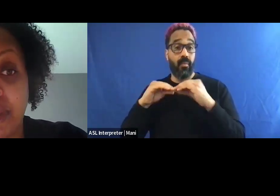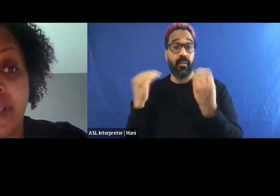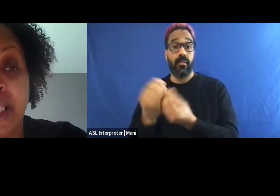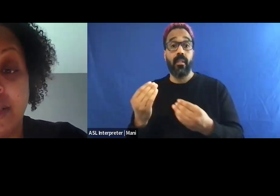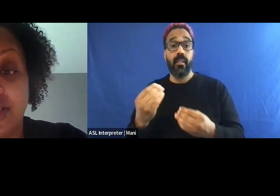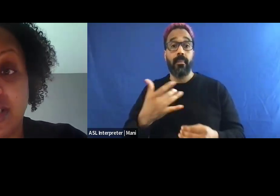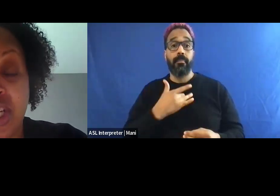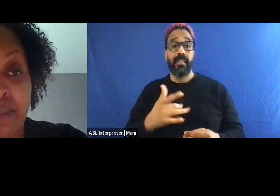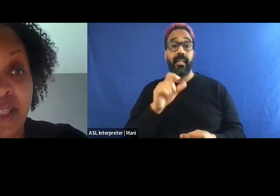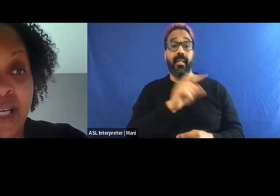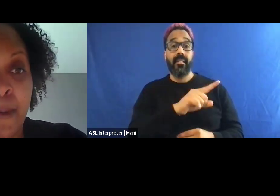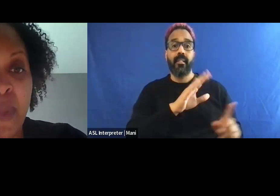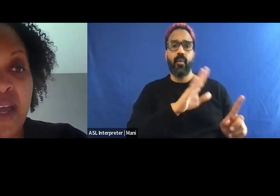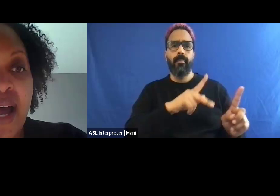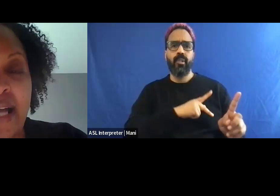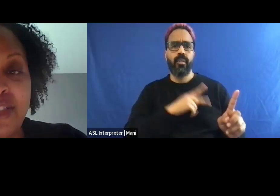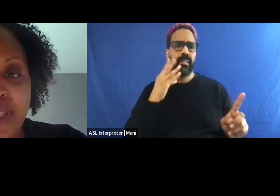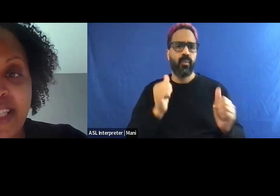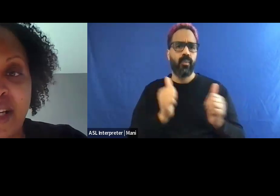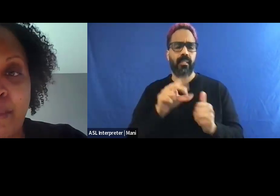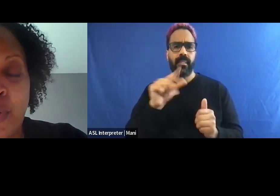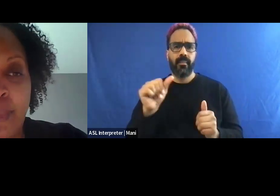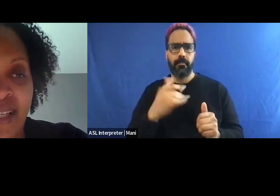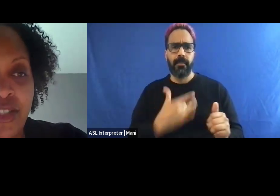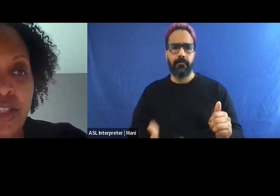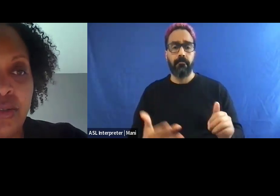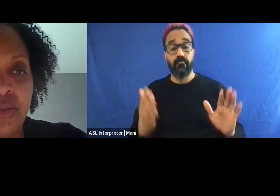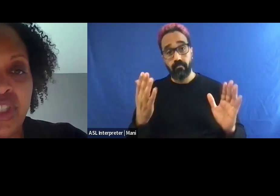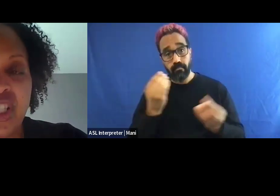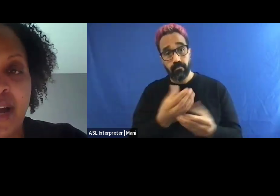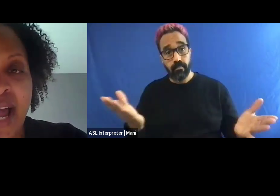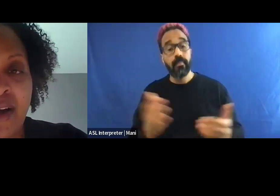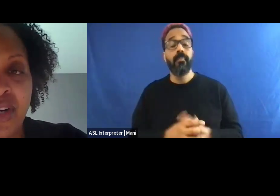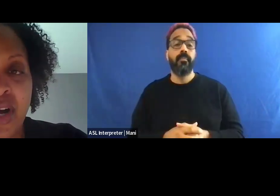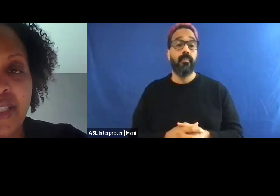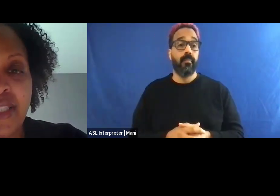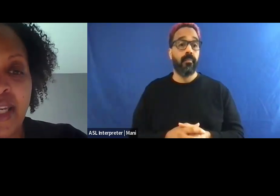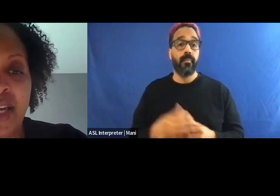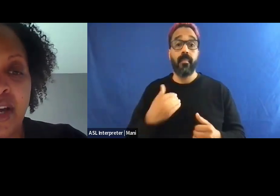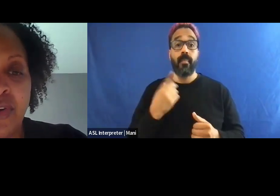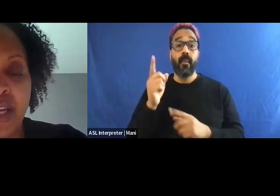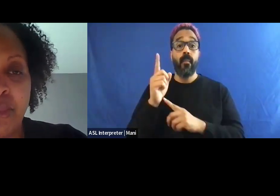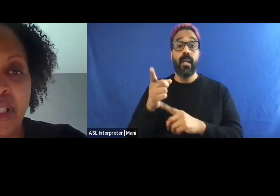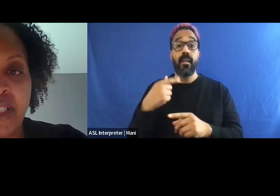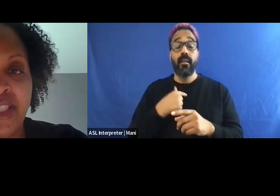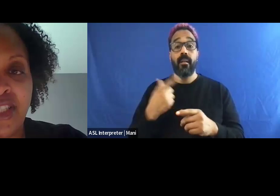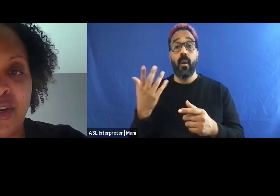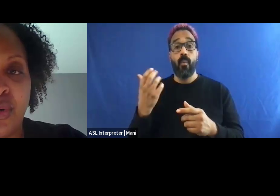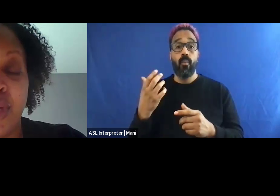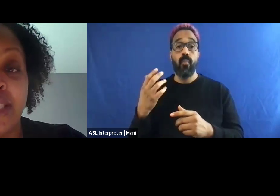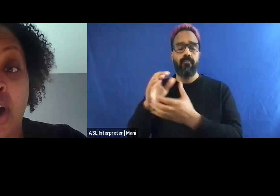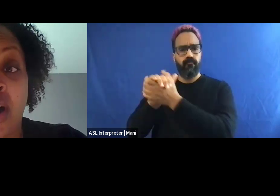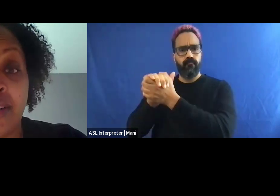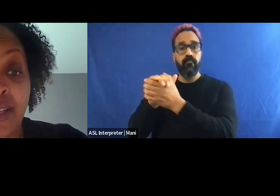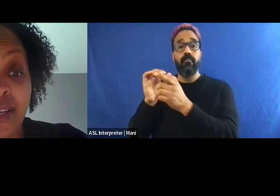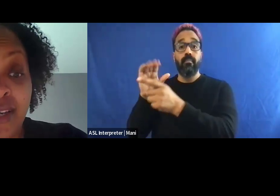with disability. So just to chime in there, I do want to take a moment to shout out our CEO, Kimberly Tissot,